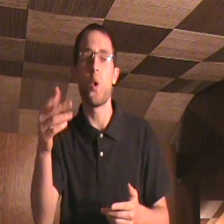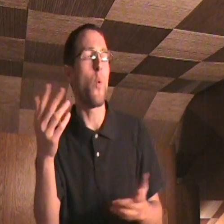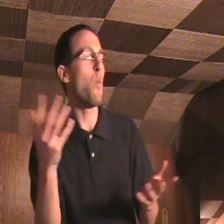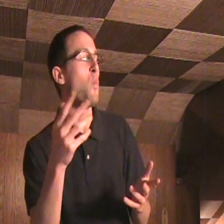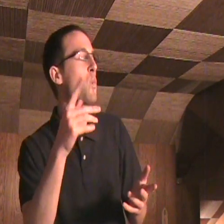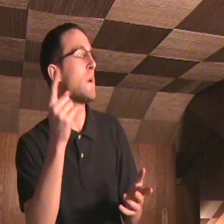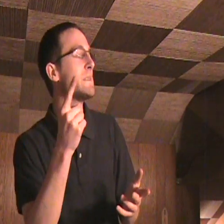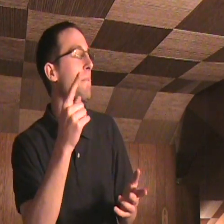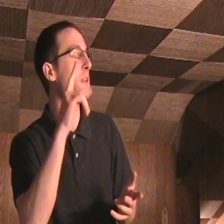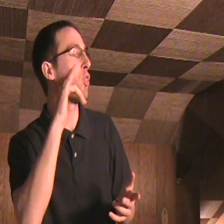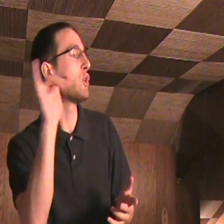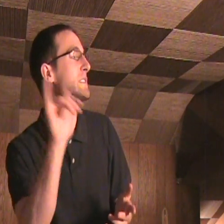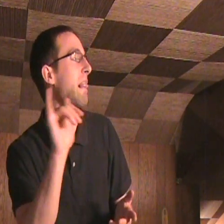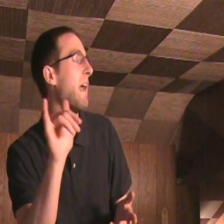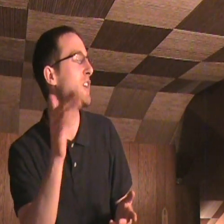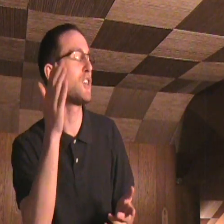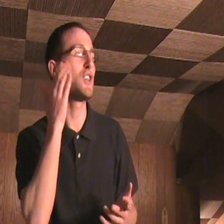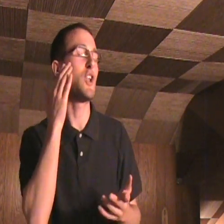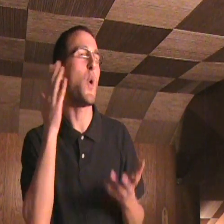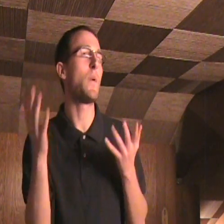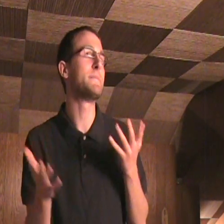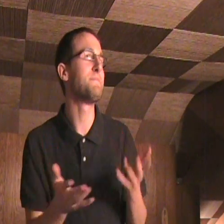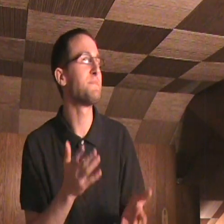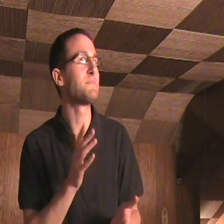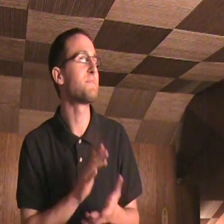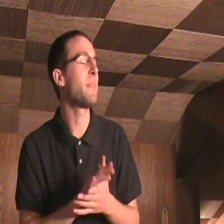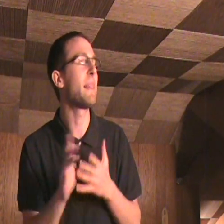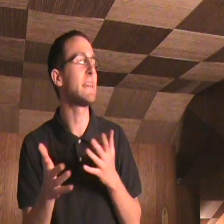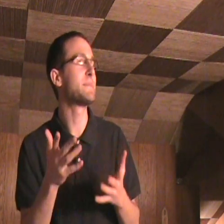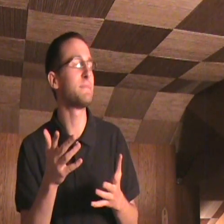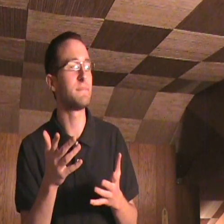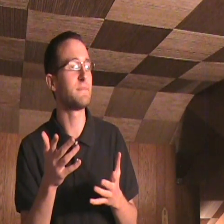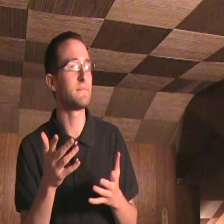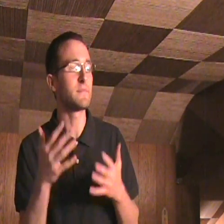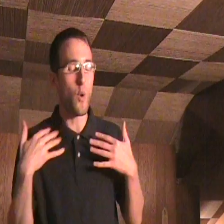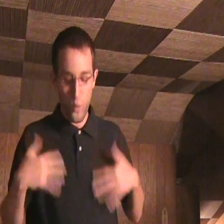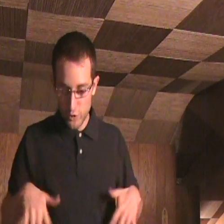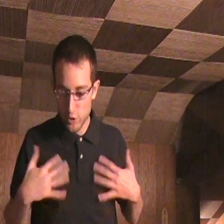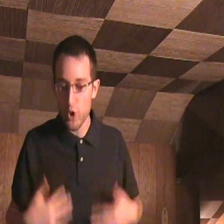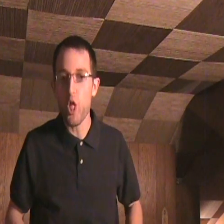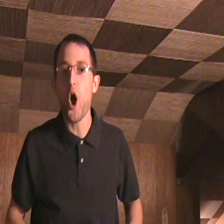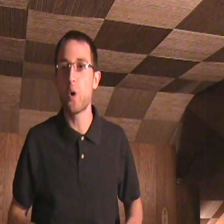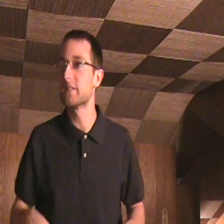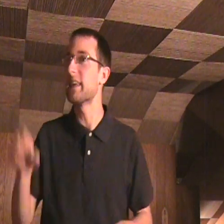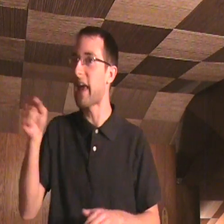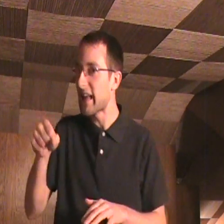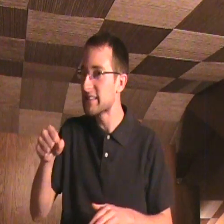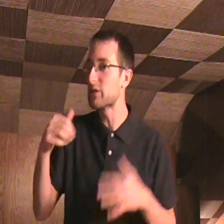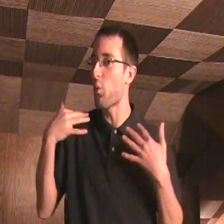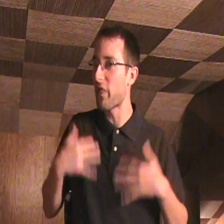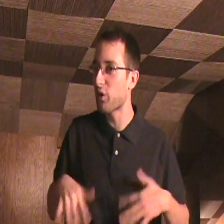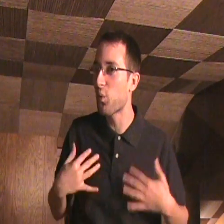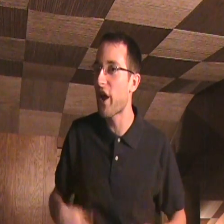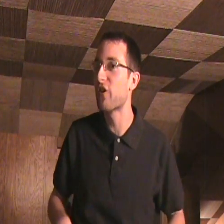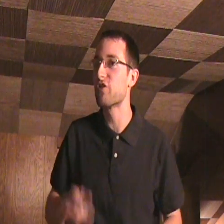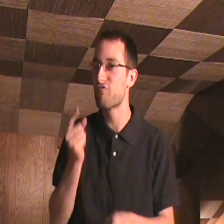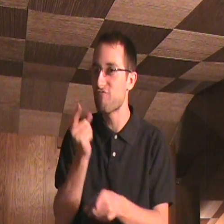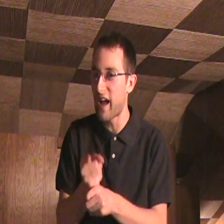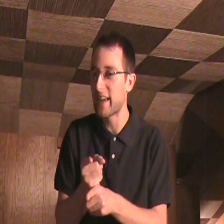like And what they're wearing. and what they're wearing. If you're talking about what it looks